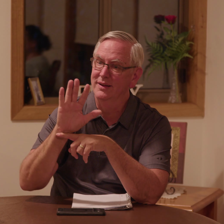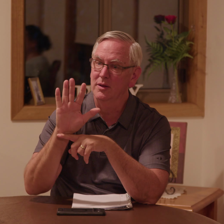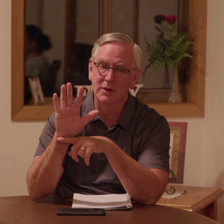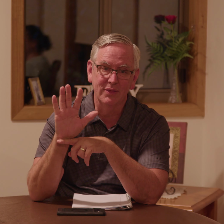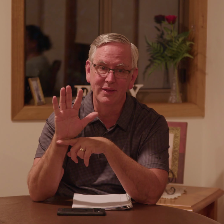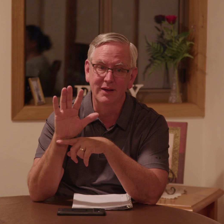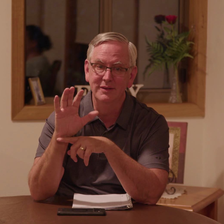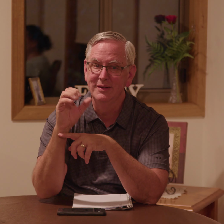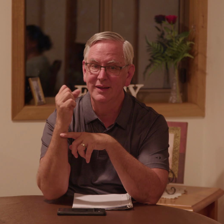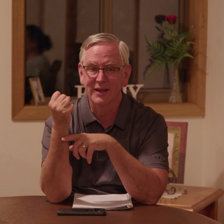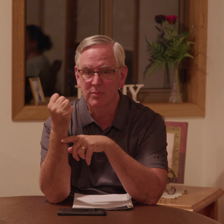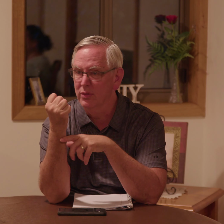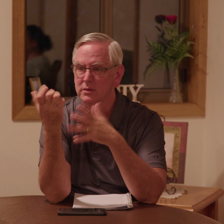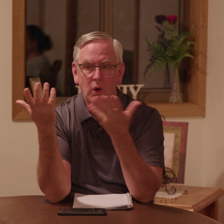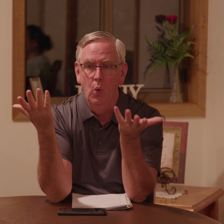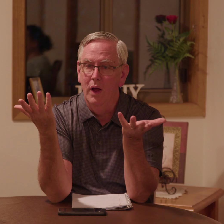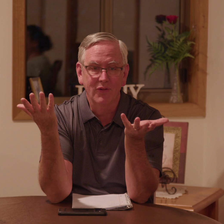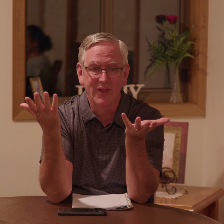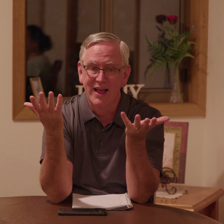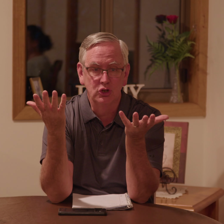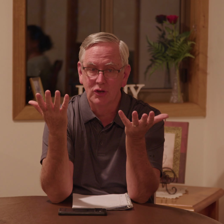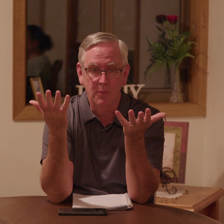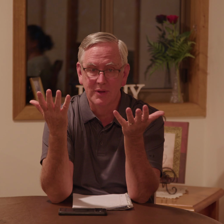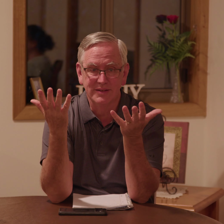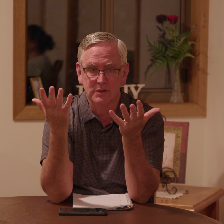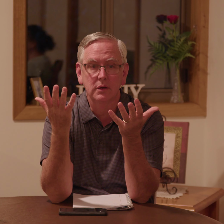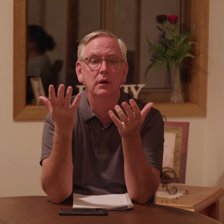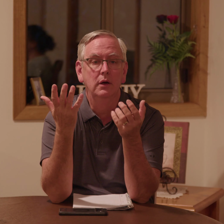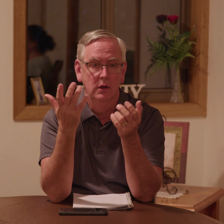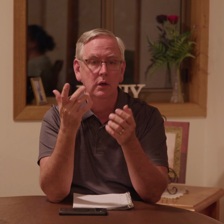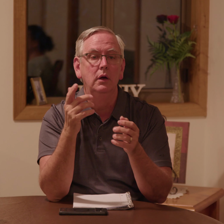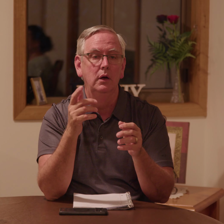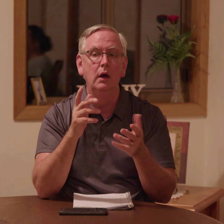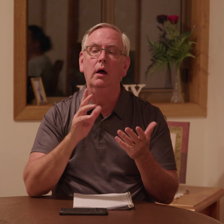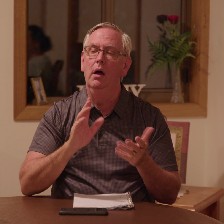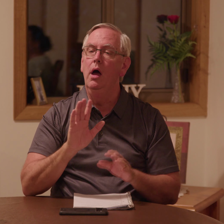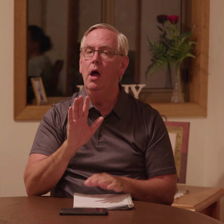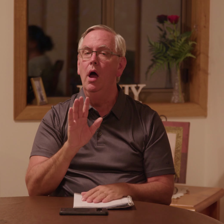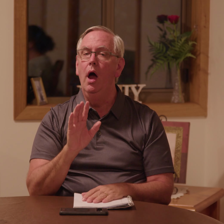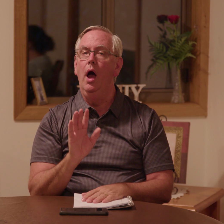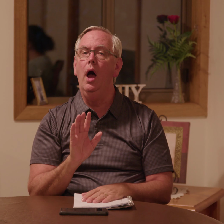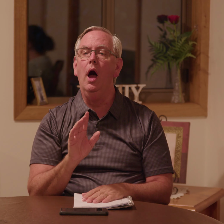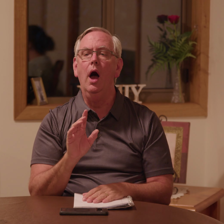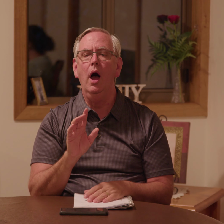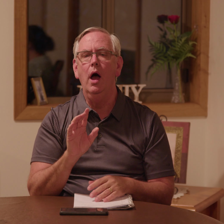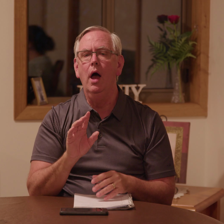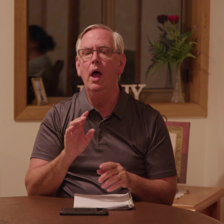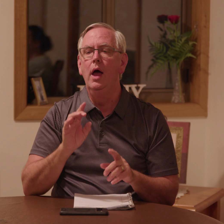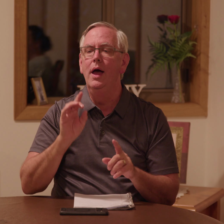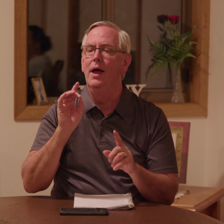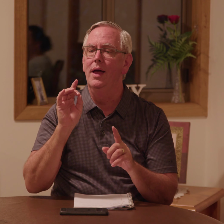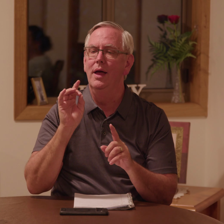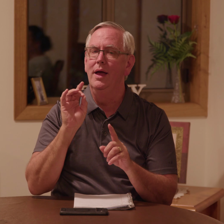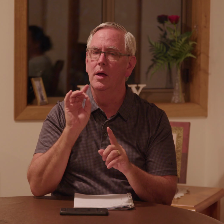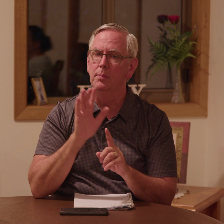might be 3, it might be 4 fingers, it might be 5, it might be a fist, but there's a definite handshake.